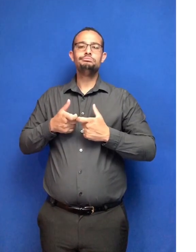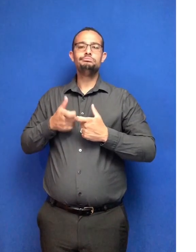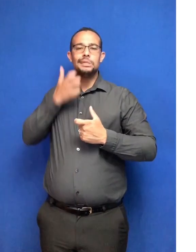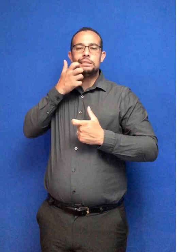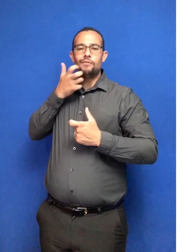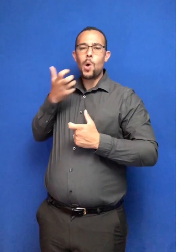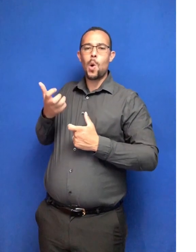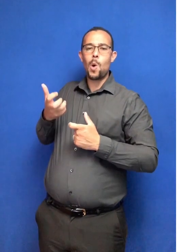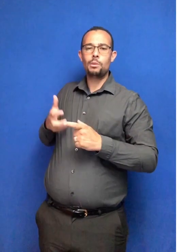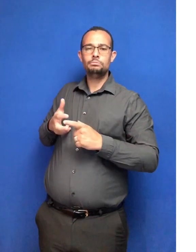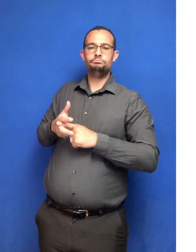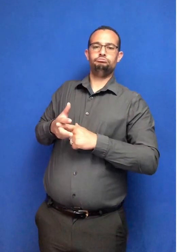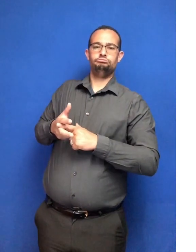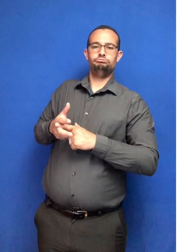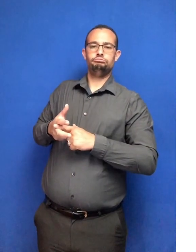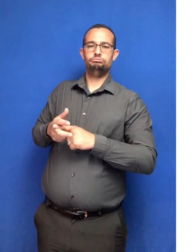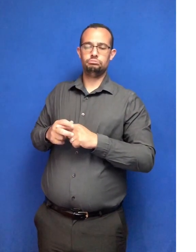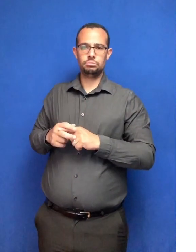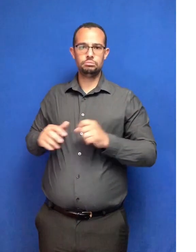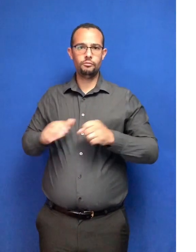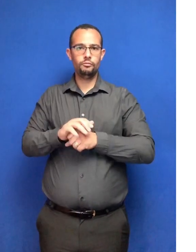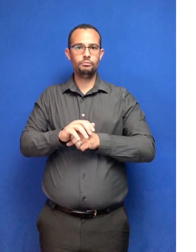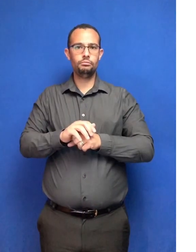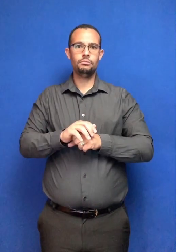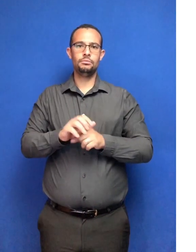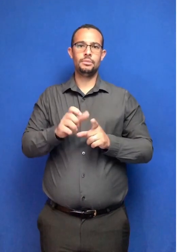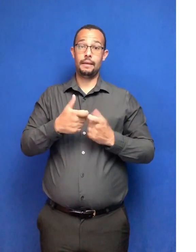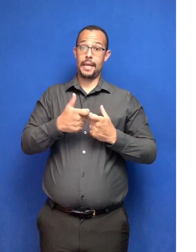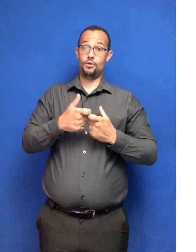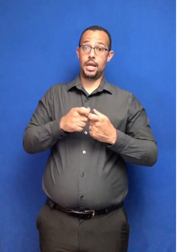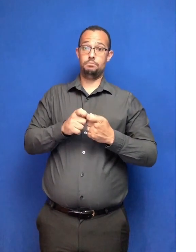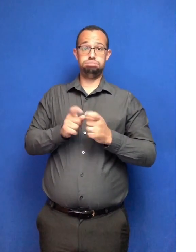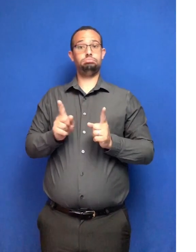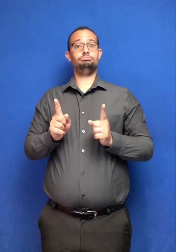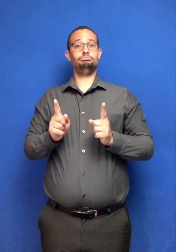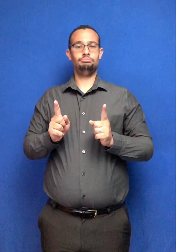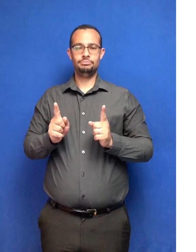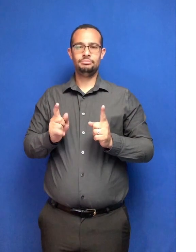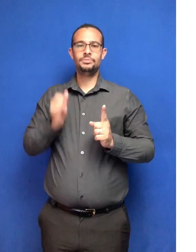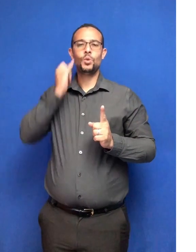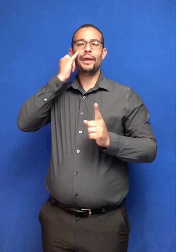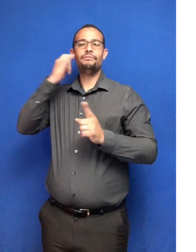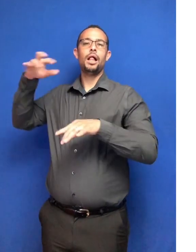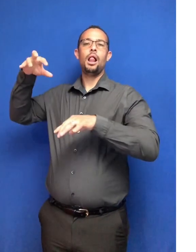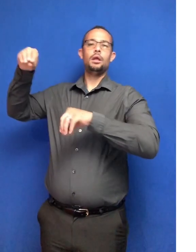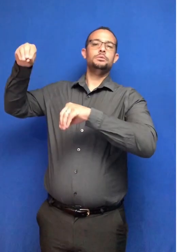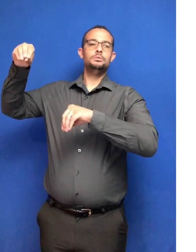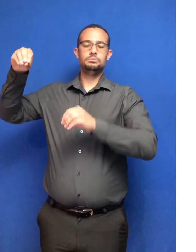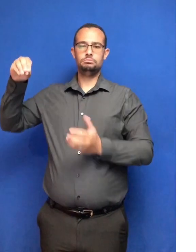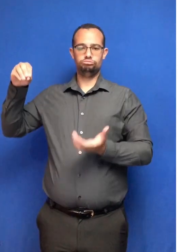full, because a full battery would be great. If you were to lose power, then you have a full